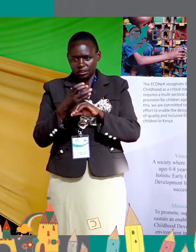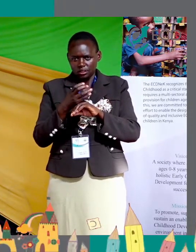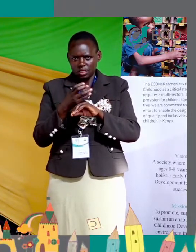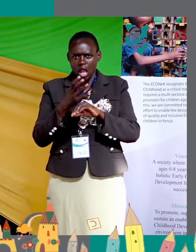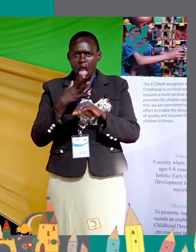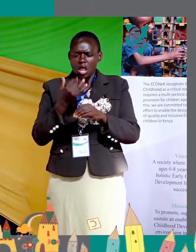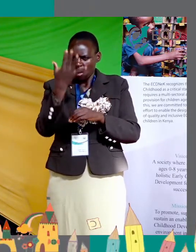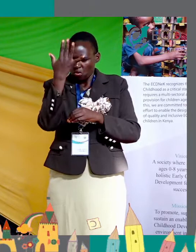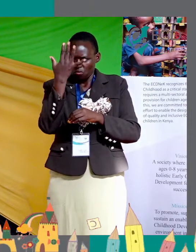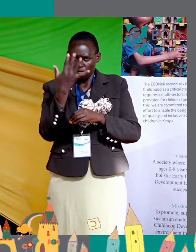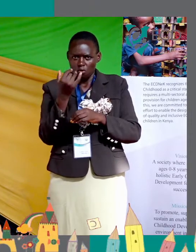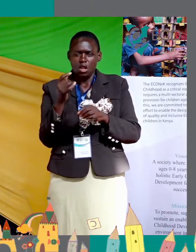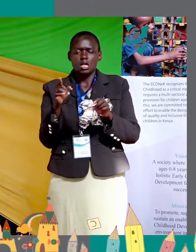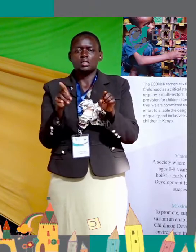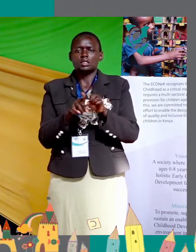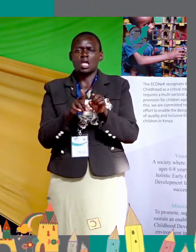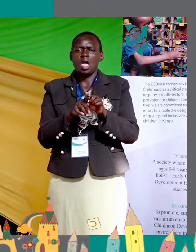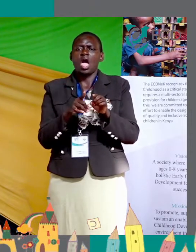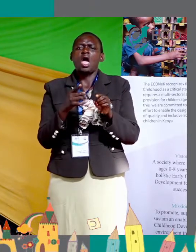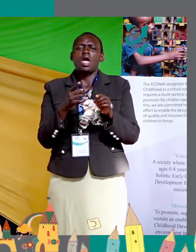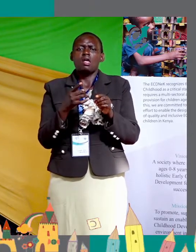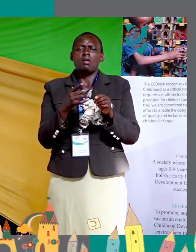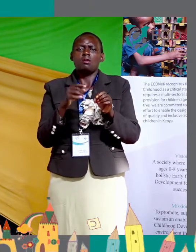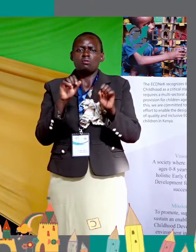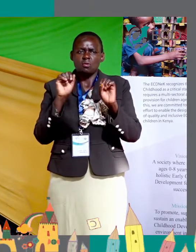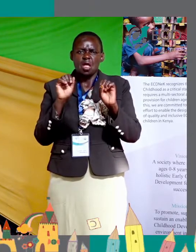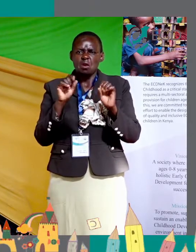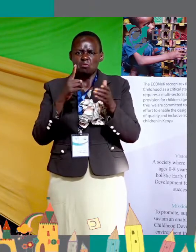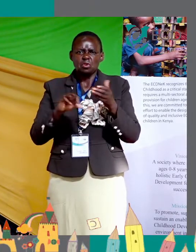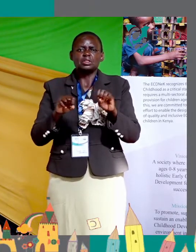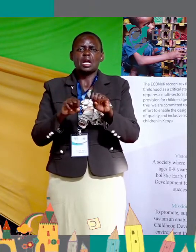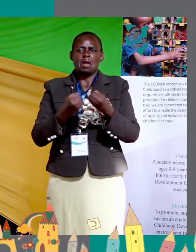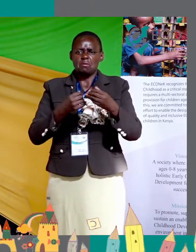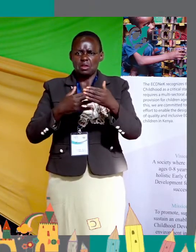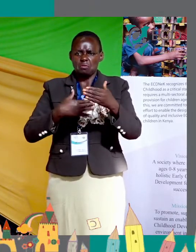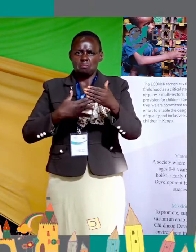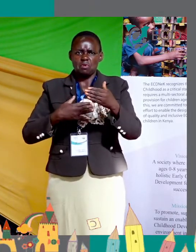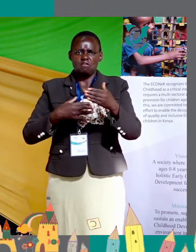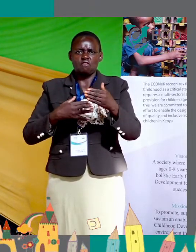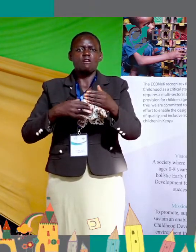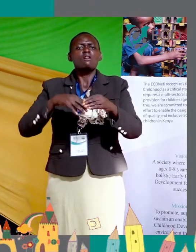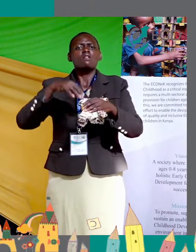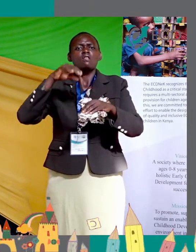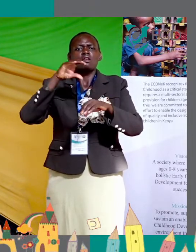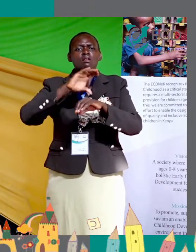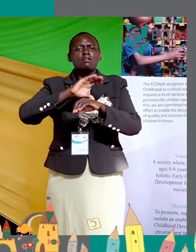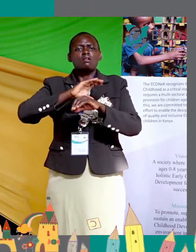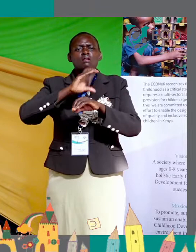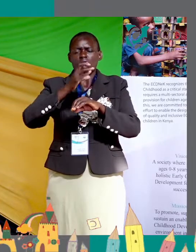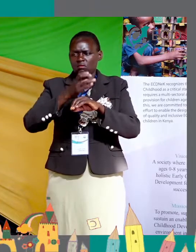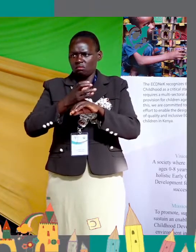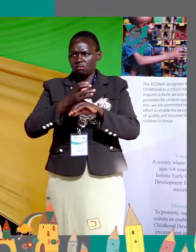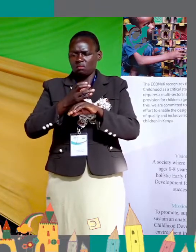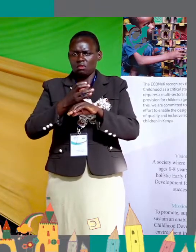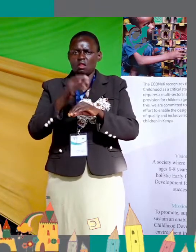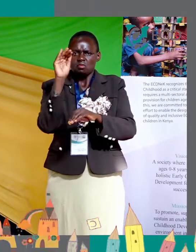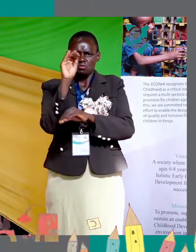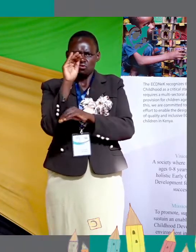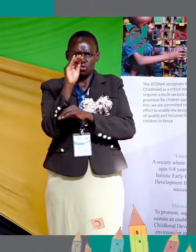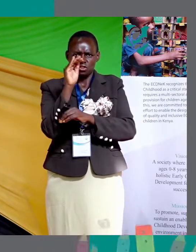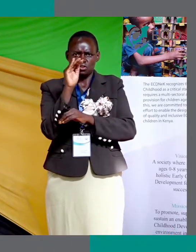And why is it that we've not thought of what happens before they get pregnant? And the question